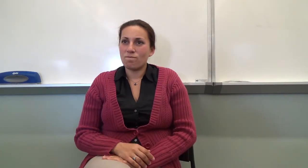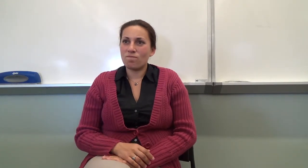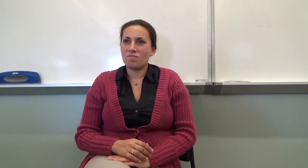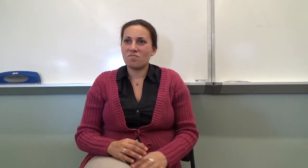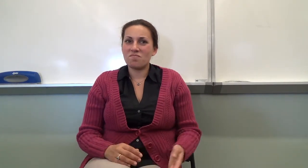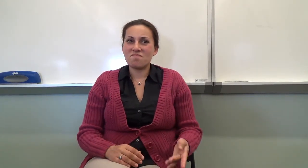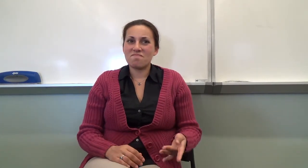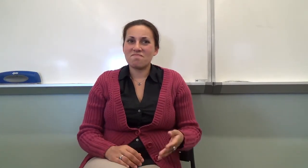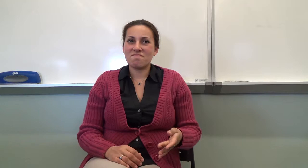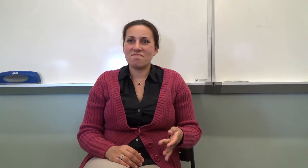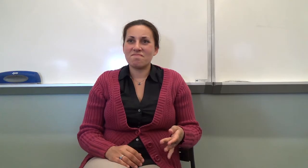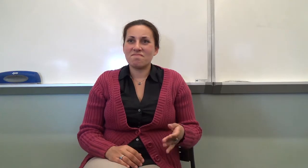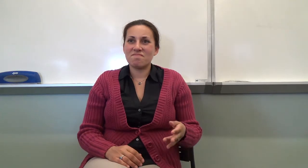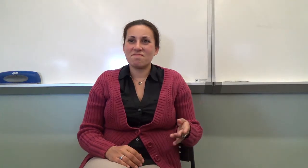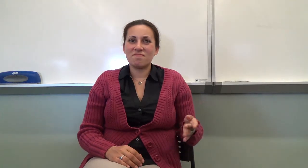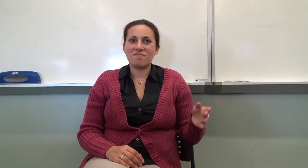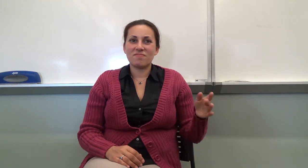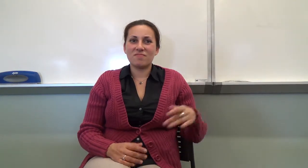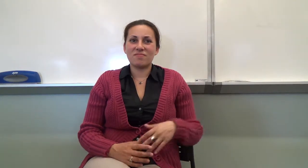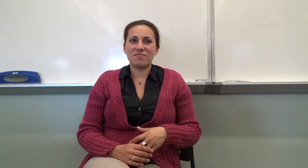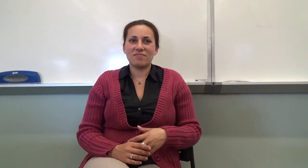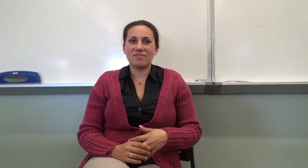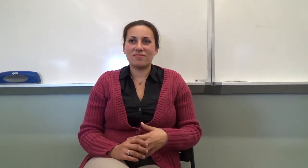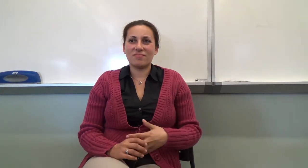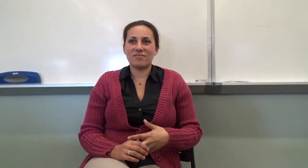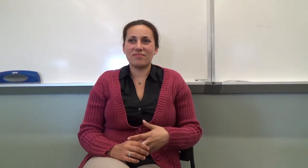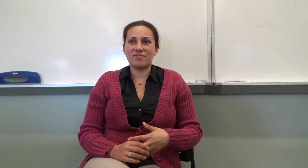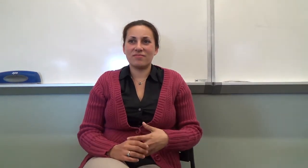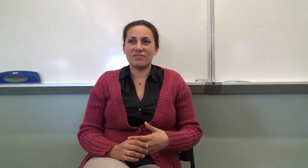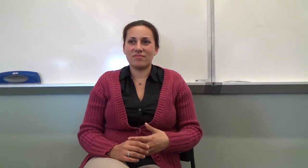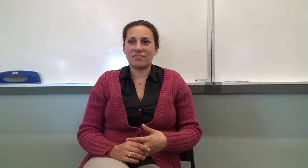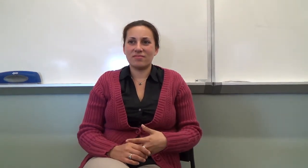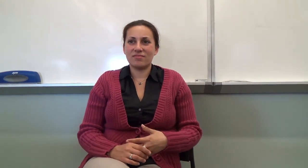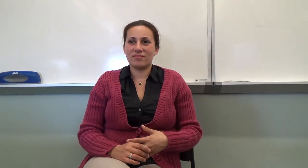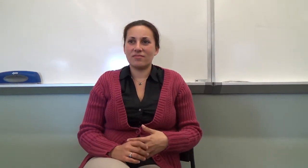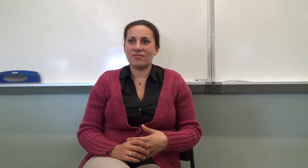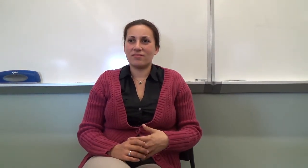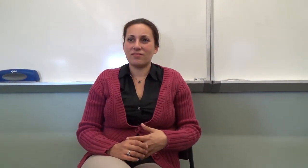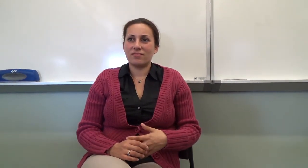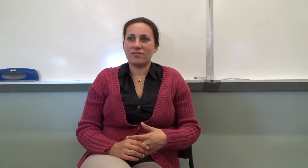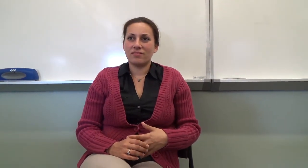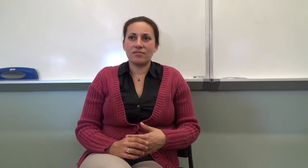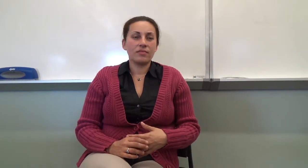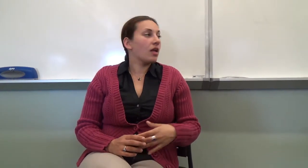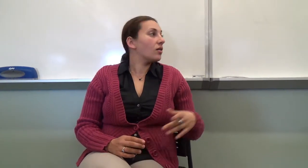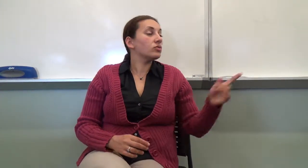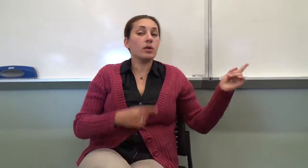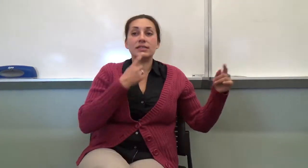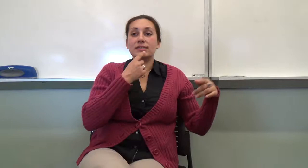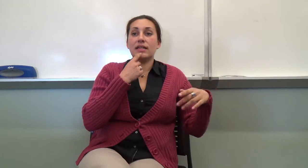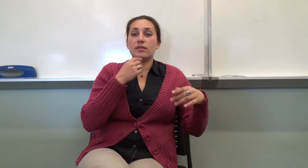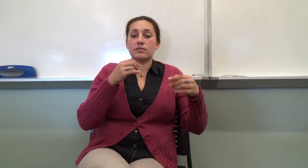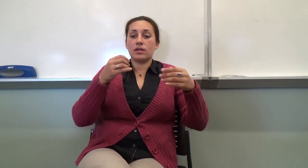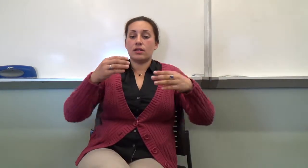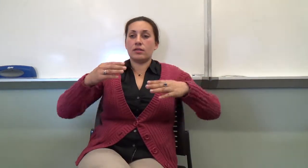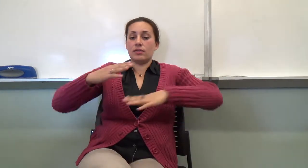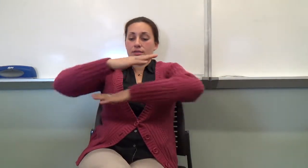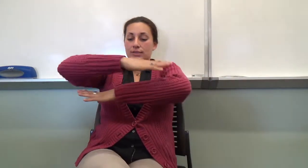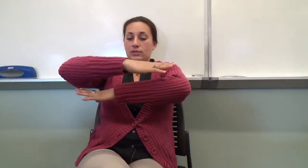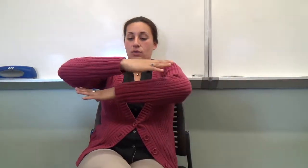colors. All right. Same side of the transversal. Okay, that means we're either below the transversal